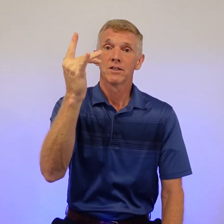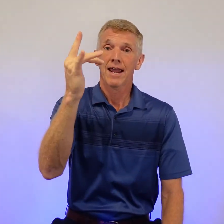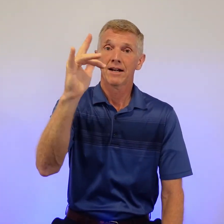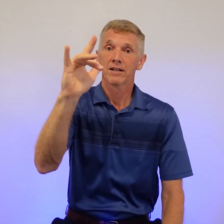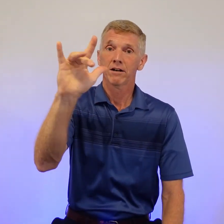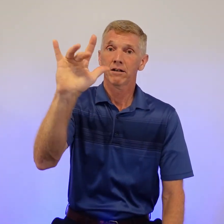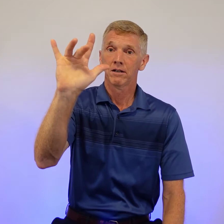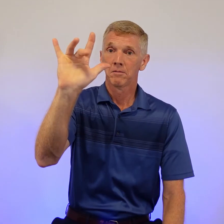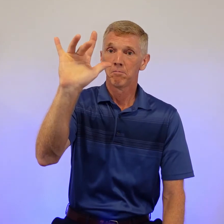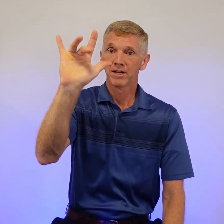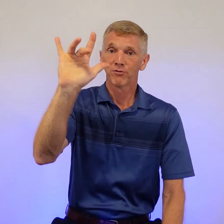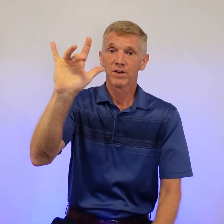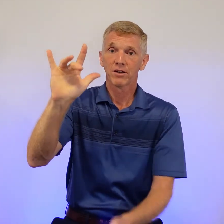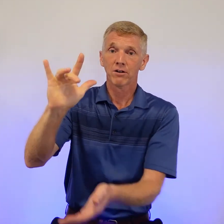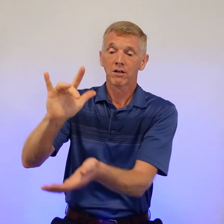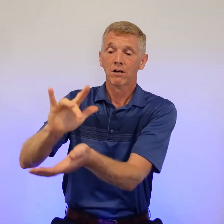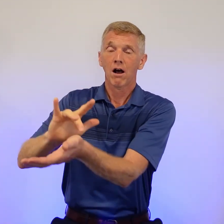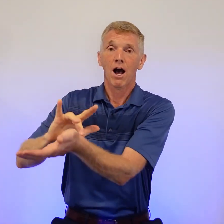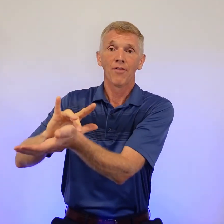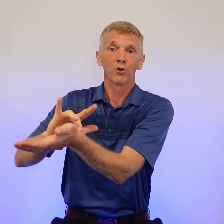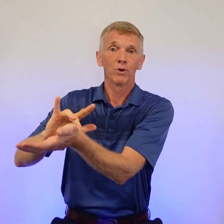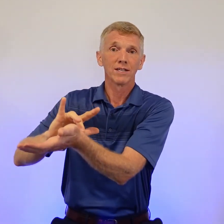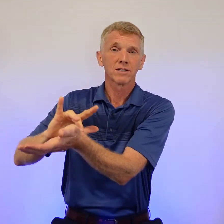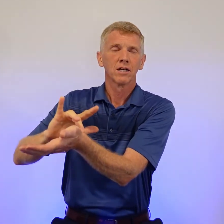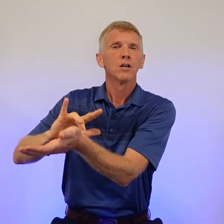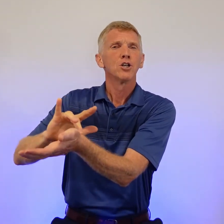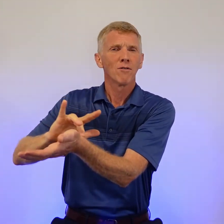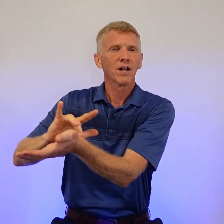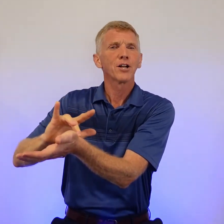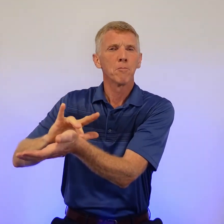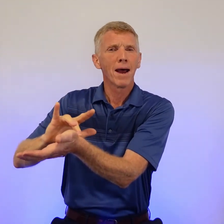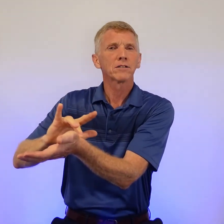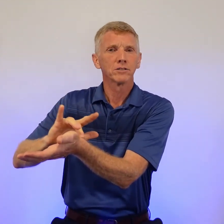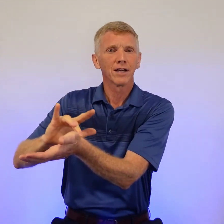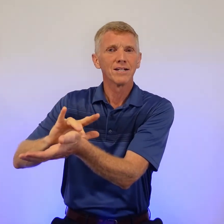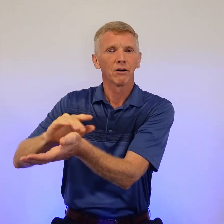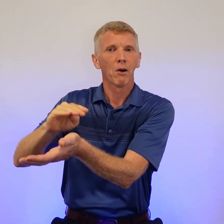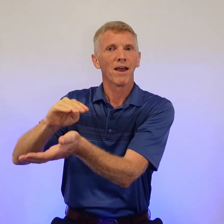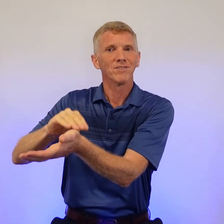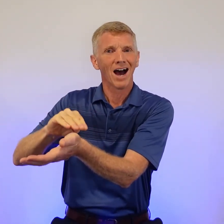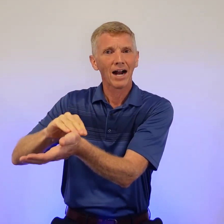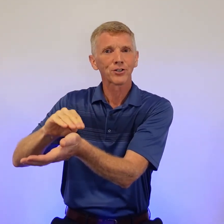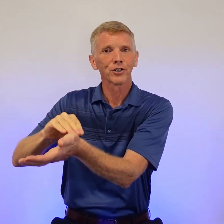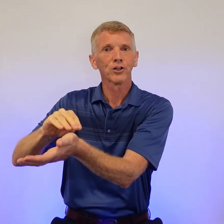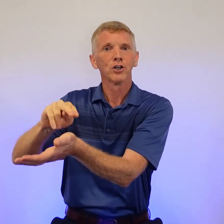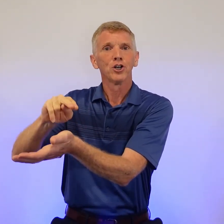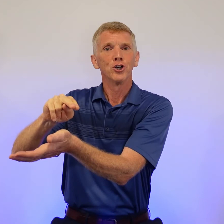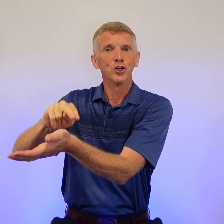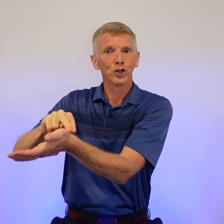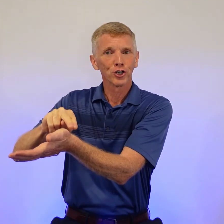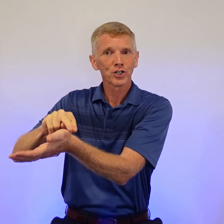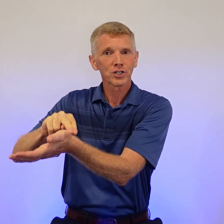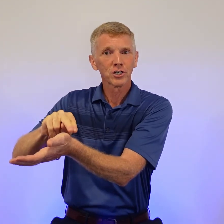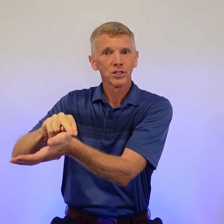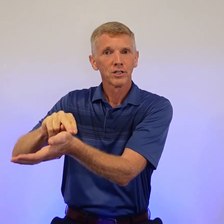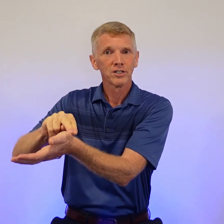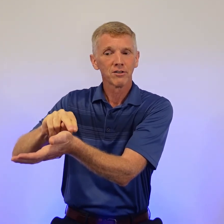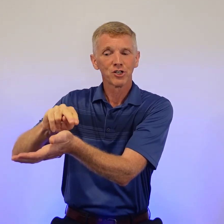hand here? Middle finger on the wrist. You have a lot of your medical signs here, right? We have doctor, nurse. Do you see the change